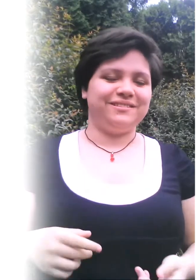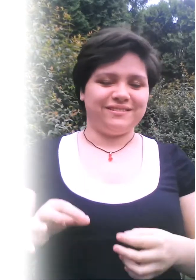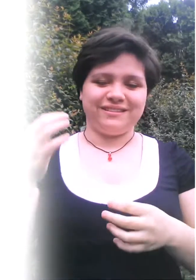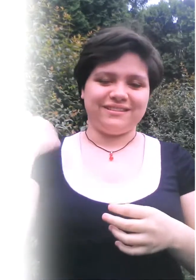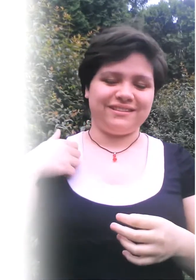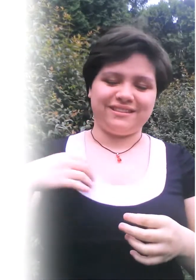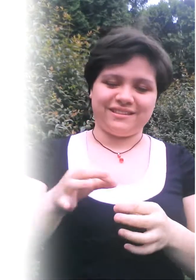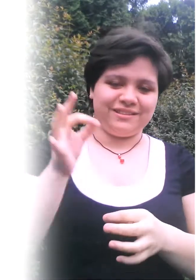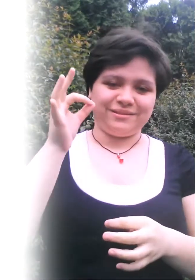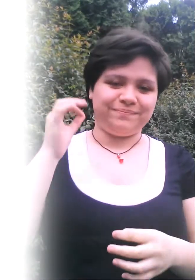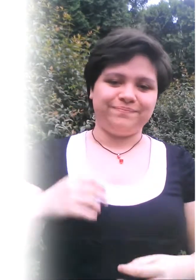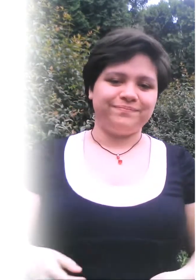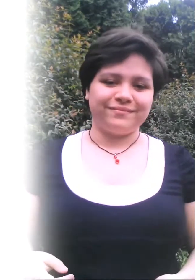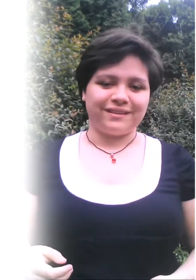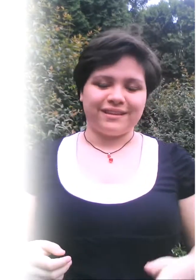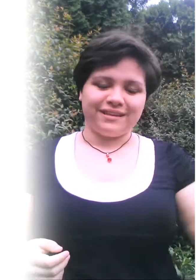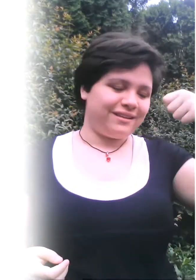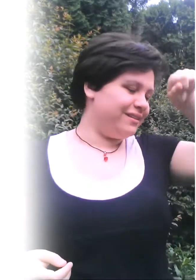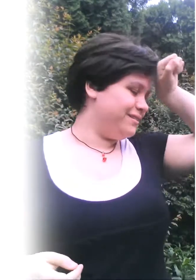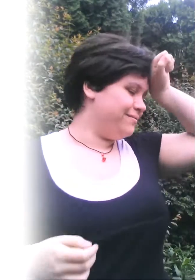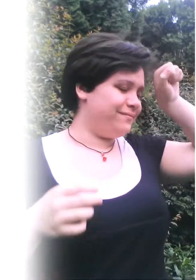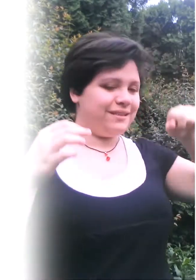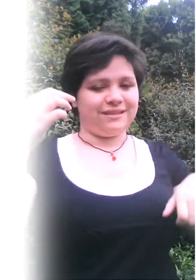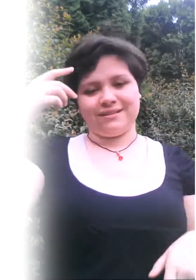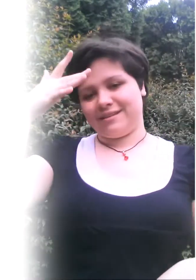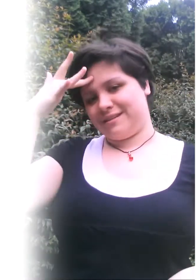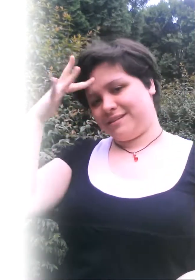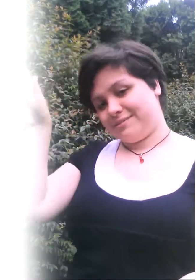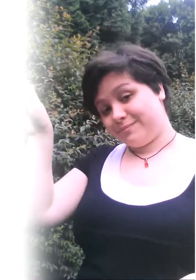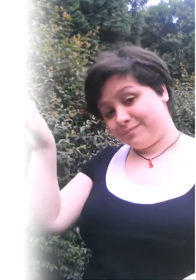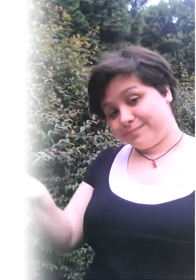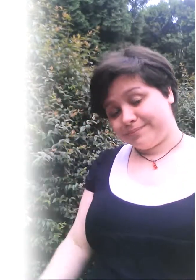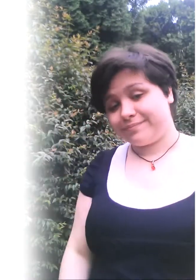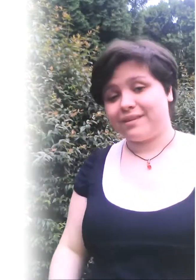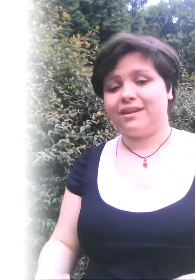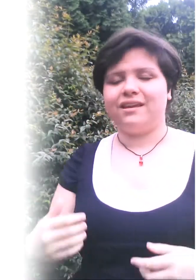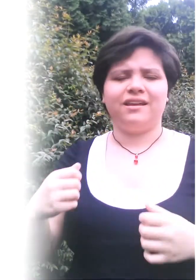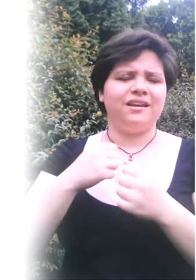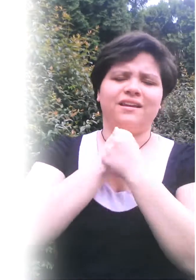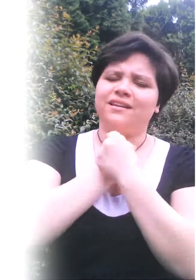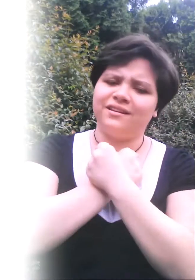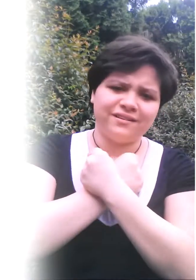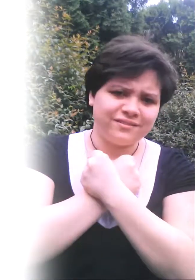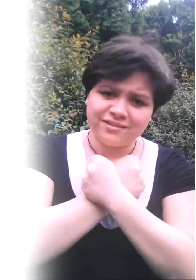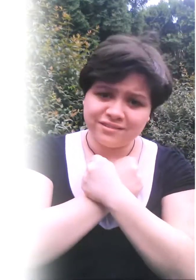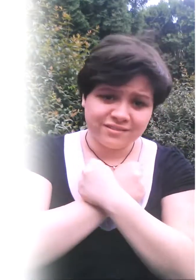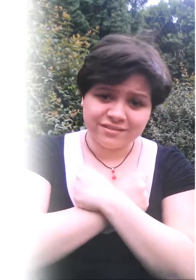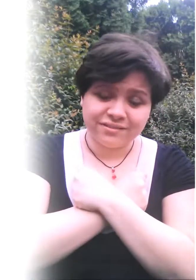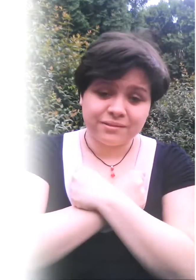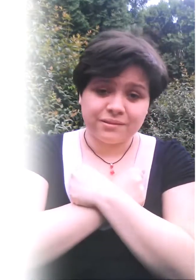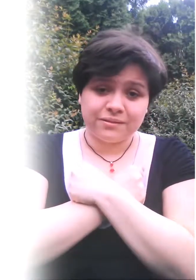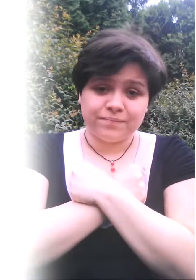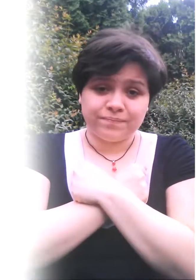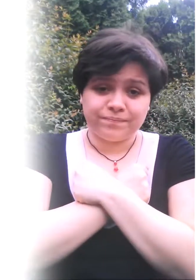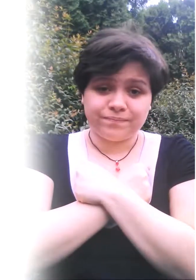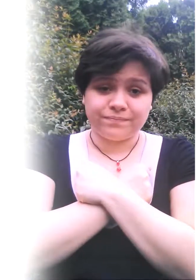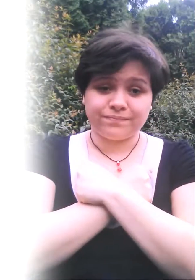She was always young at heart, kinda dumb and kinda smart, and I loved her